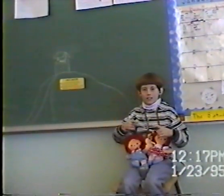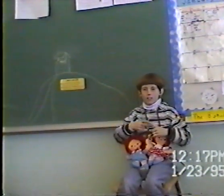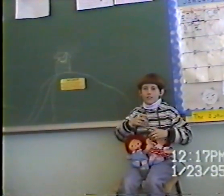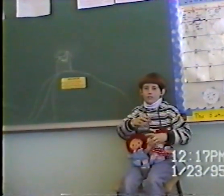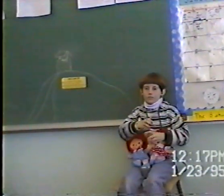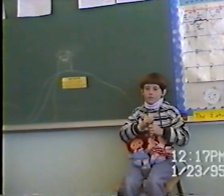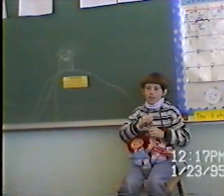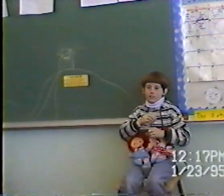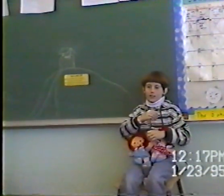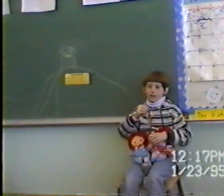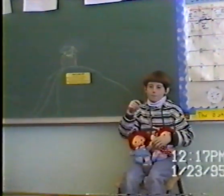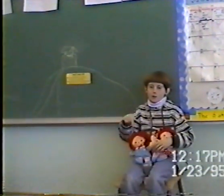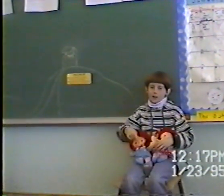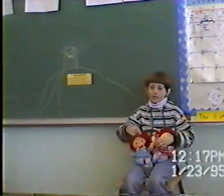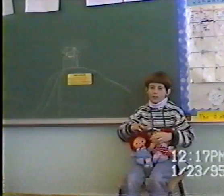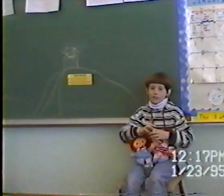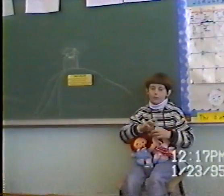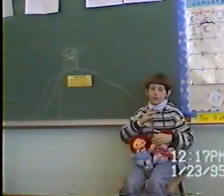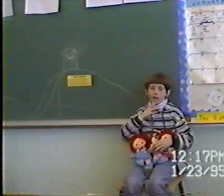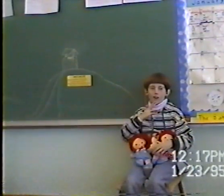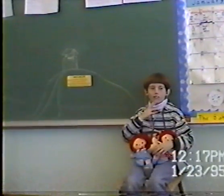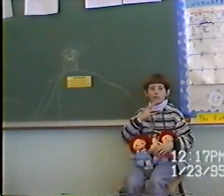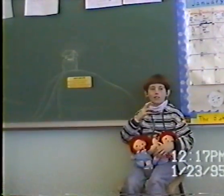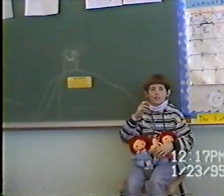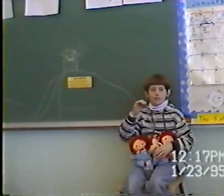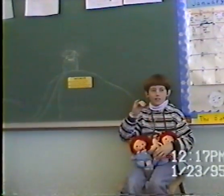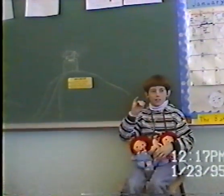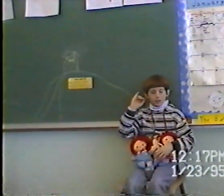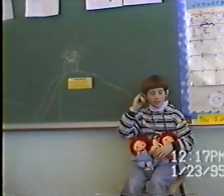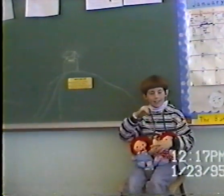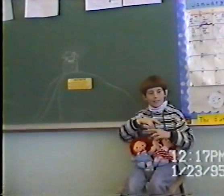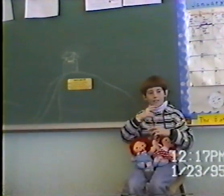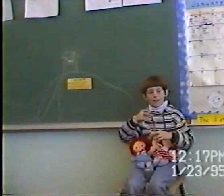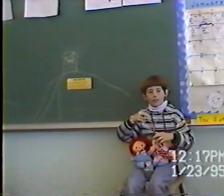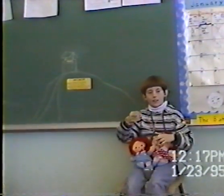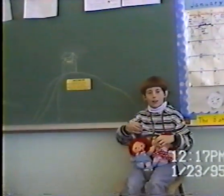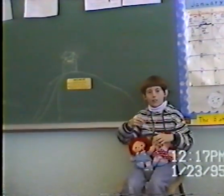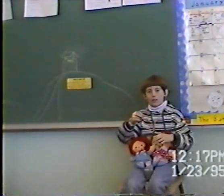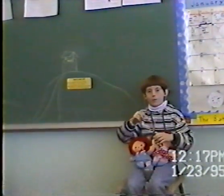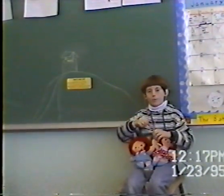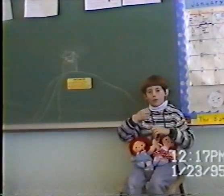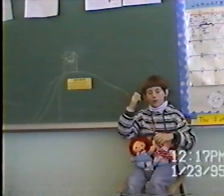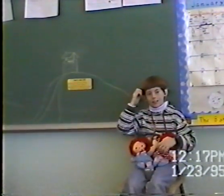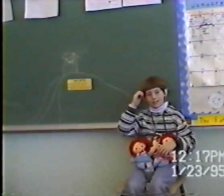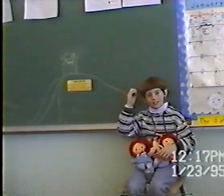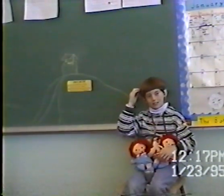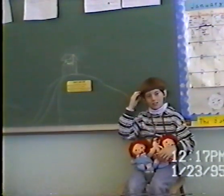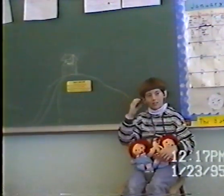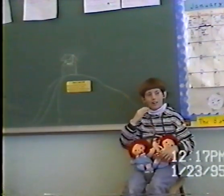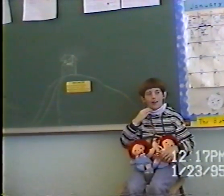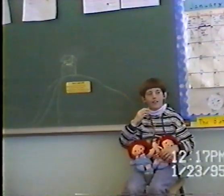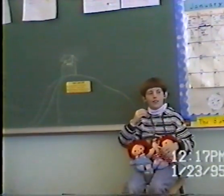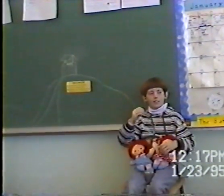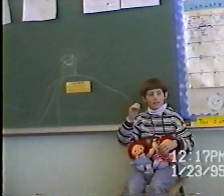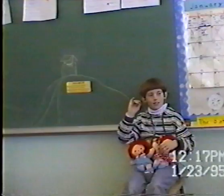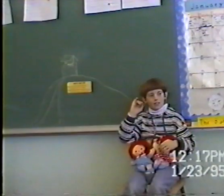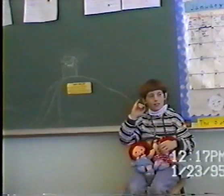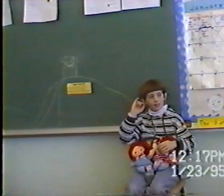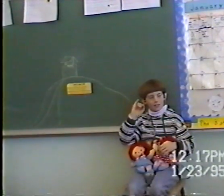the rescue team of water. Jack fell down and broke his crown and